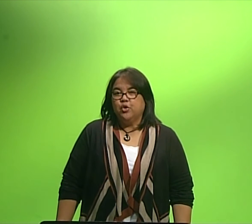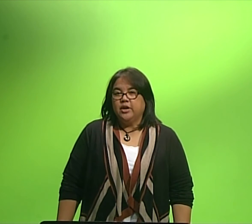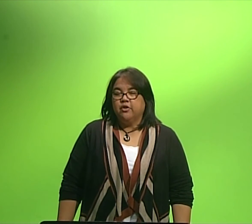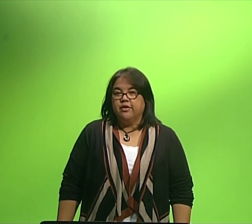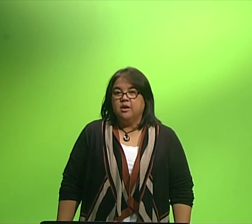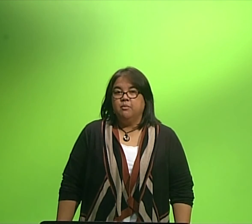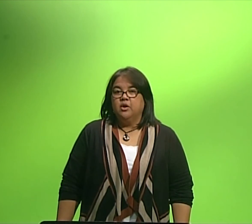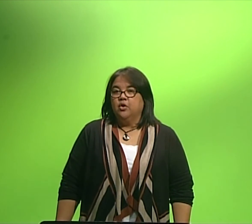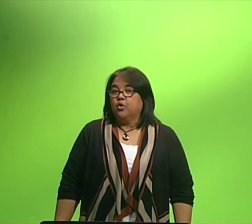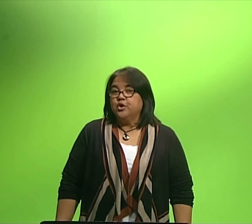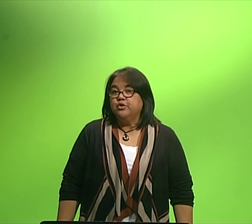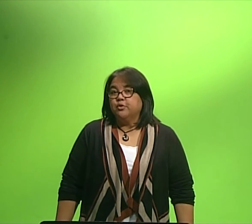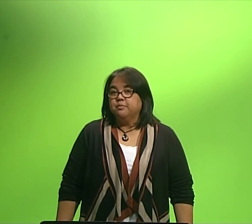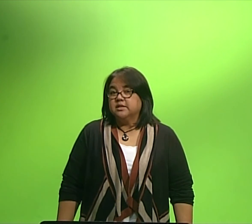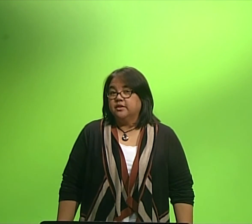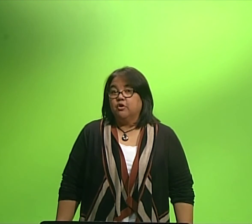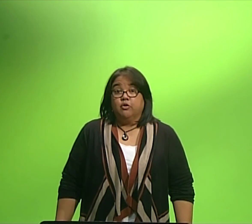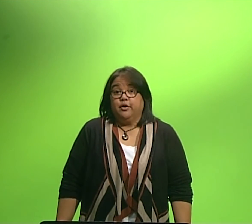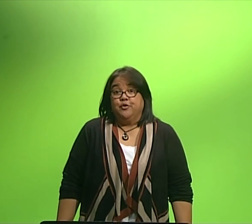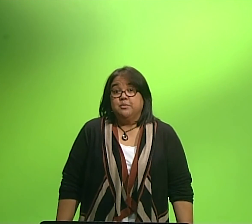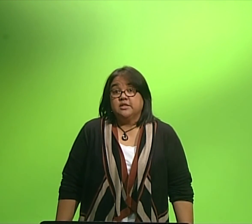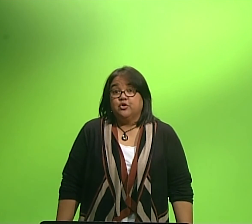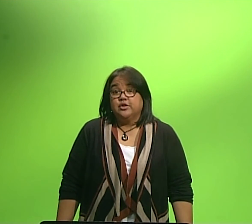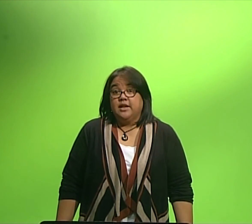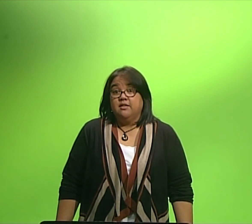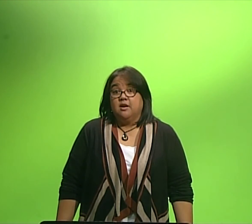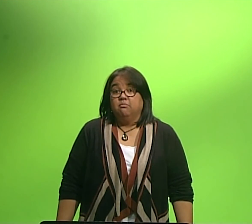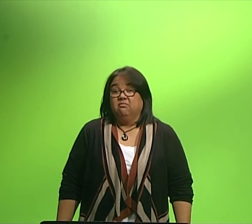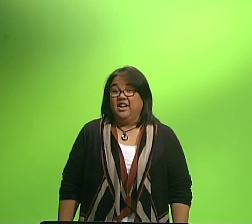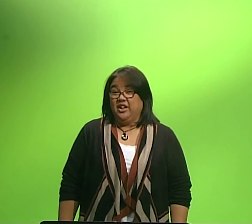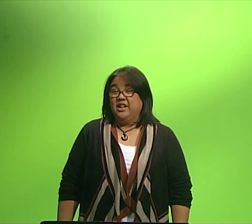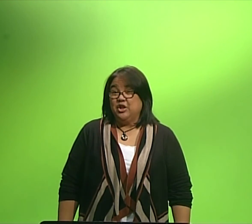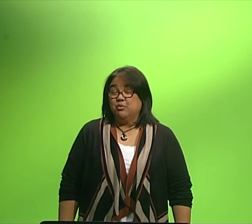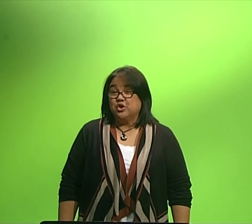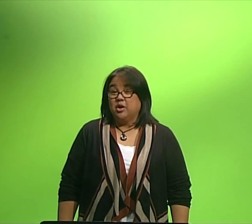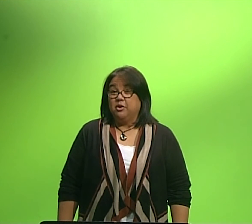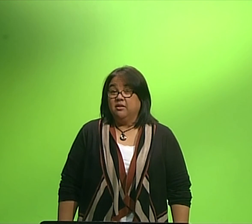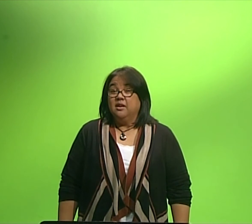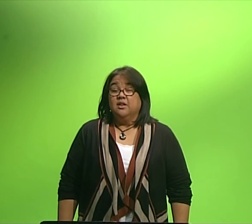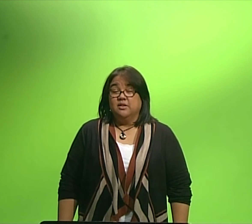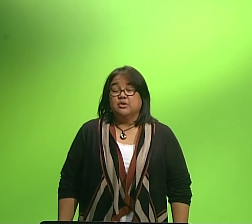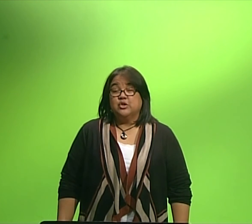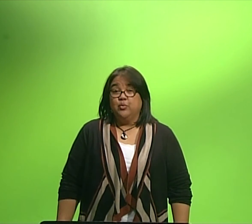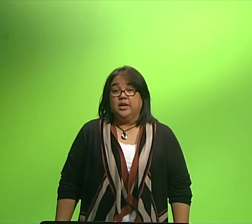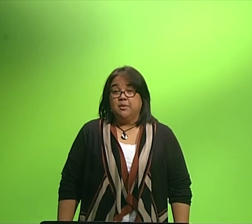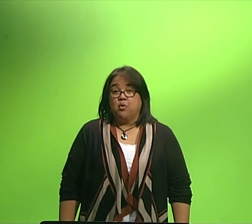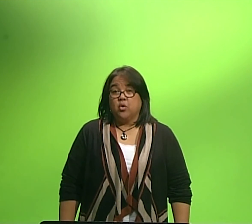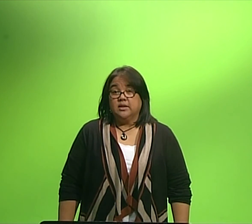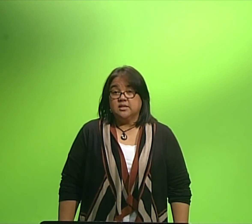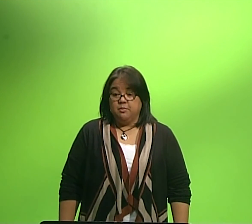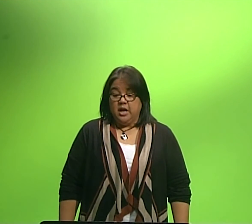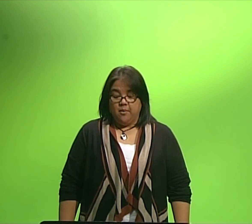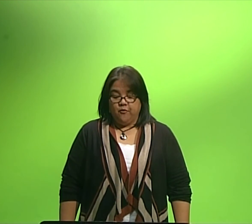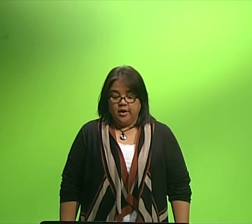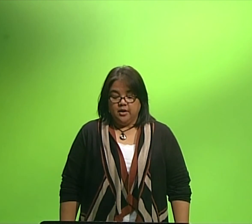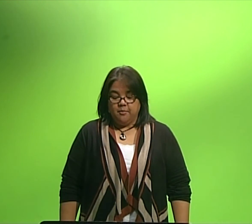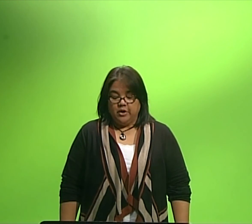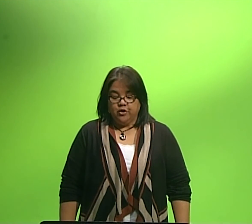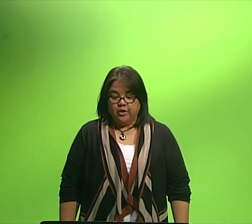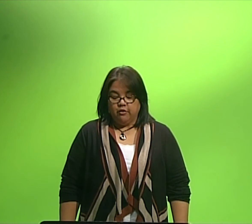hear them or you don't or if you misunderstand them, it could get you in trouble. So it's really important to be upfront about your hearing